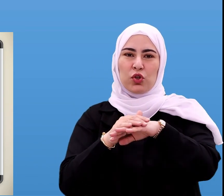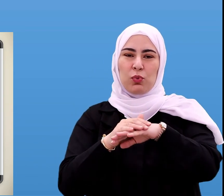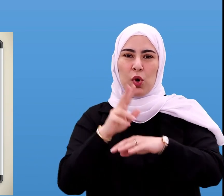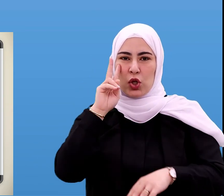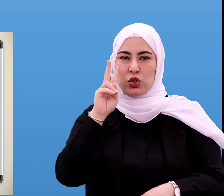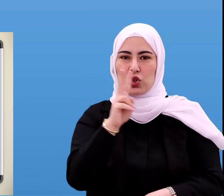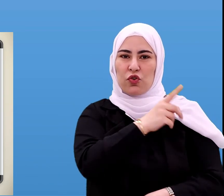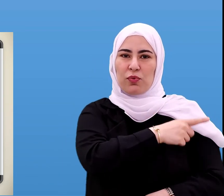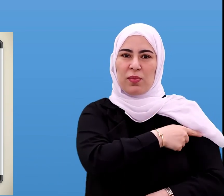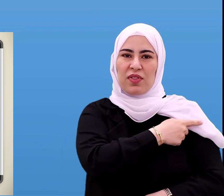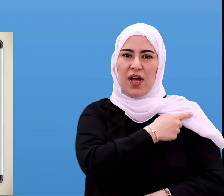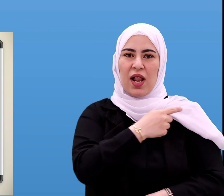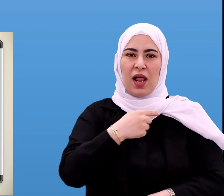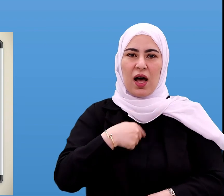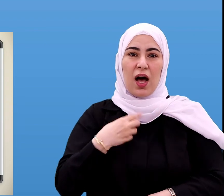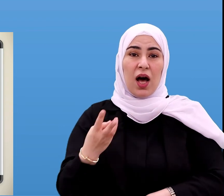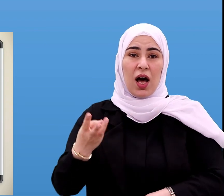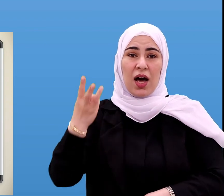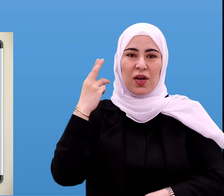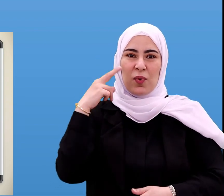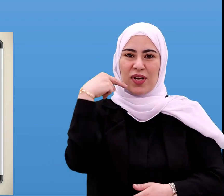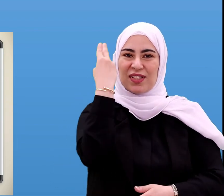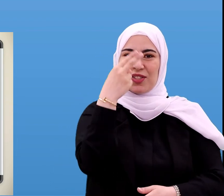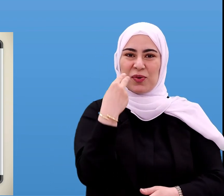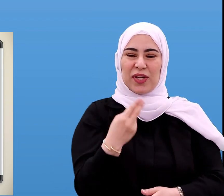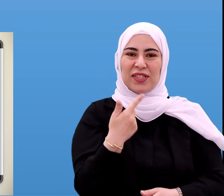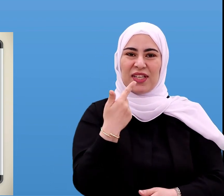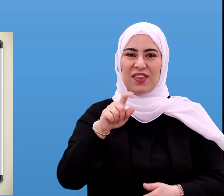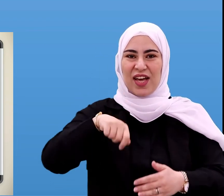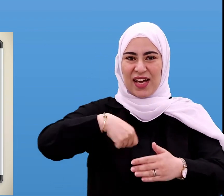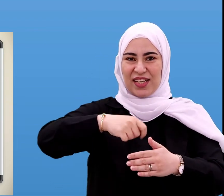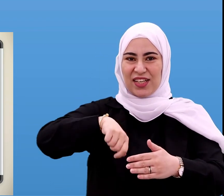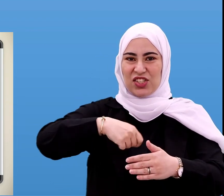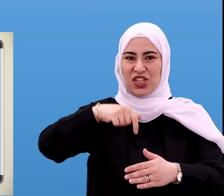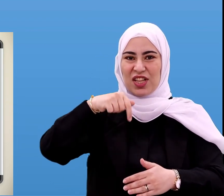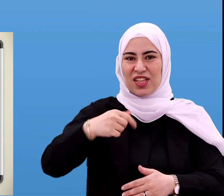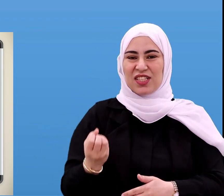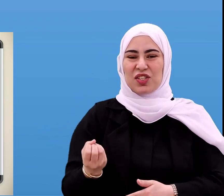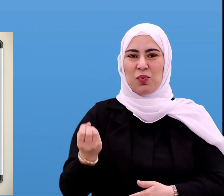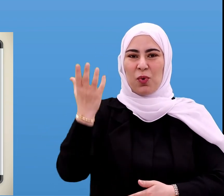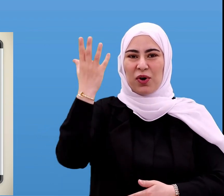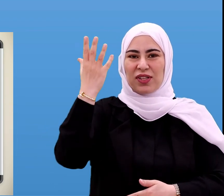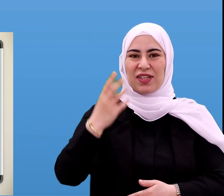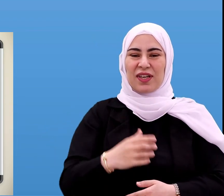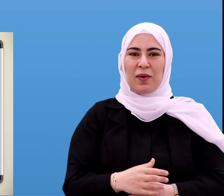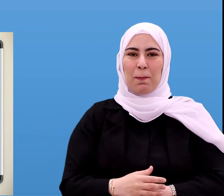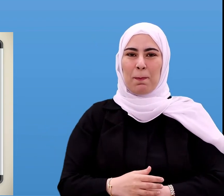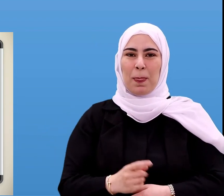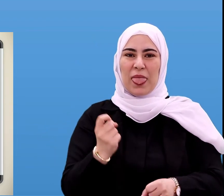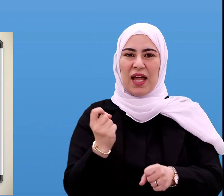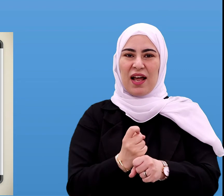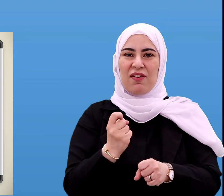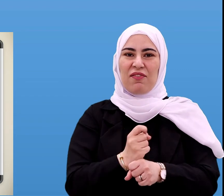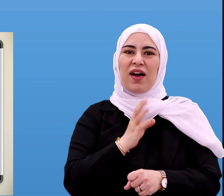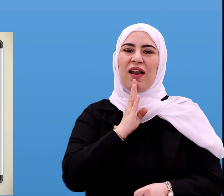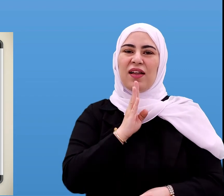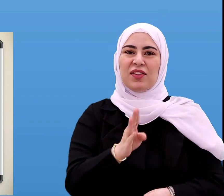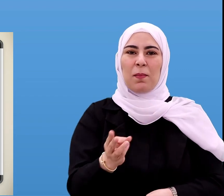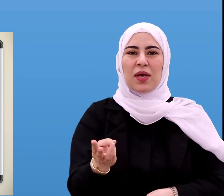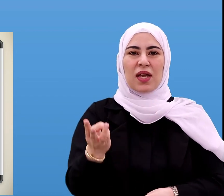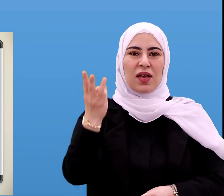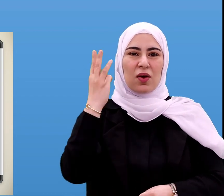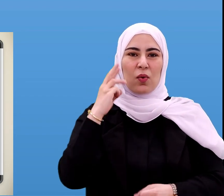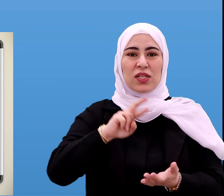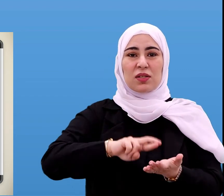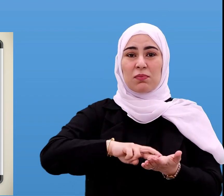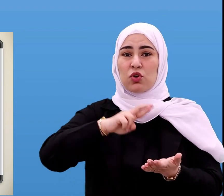an example. I was decorating the kitchen this morning. Now the verb to be, was,